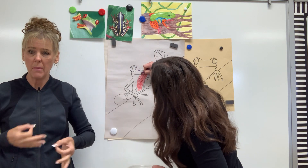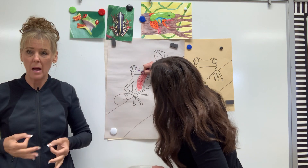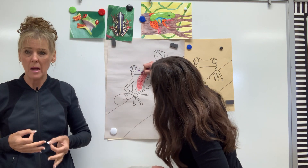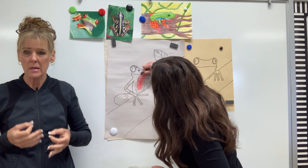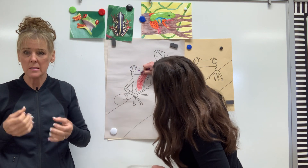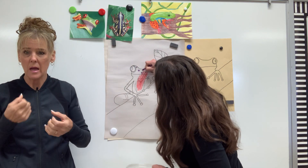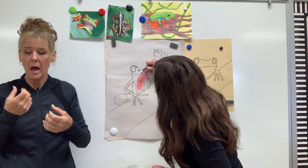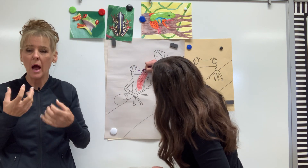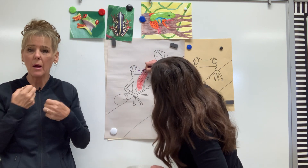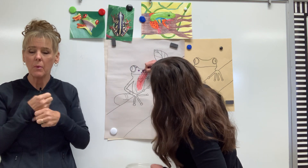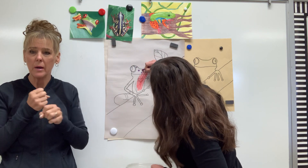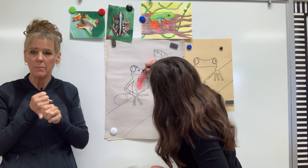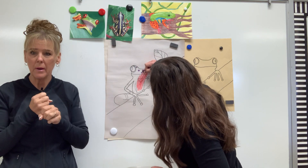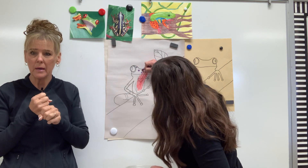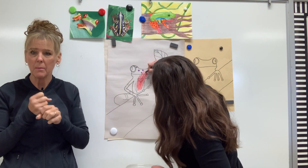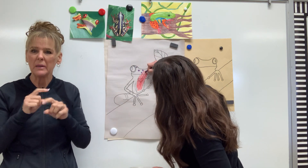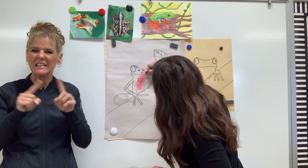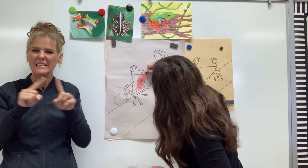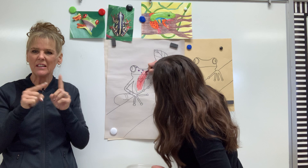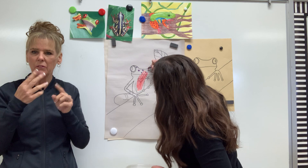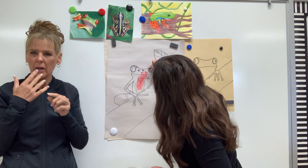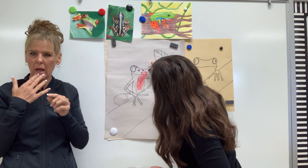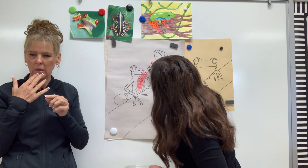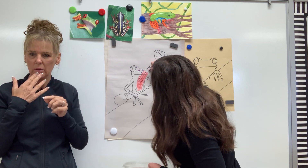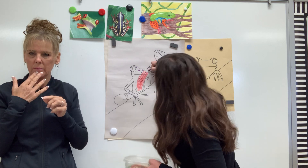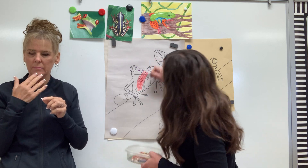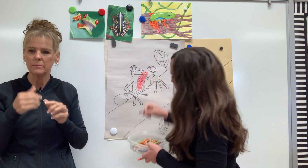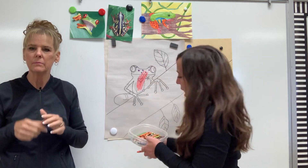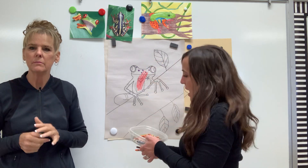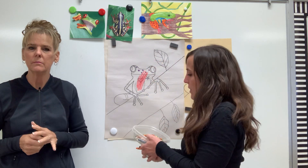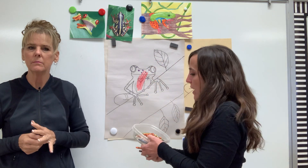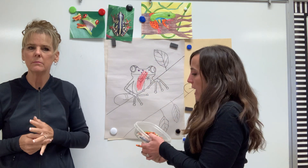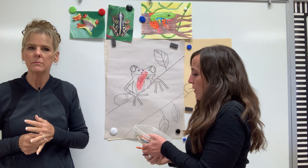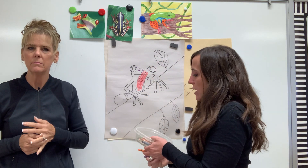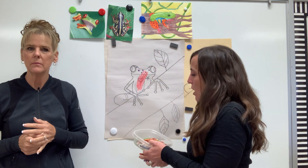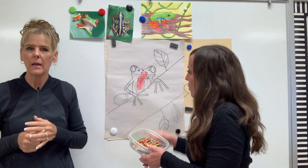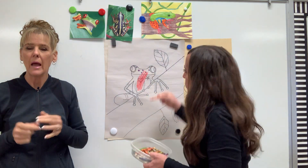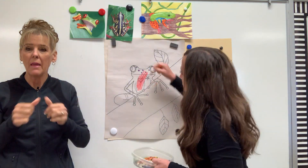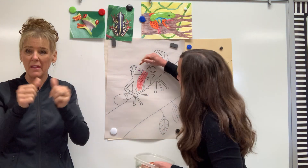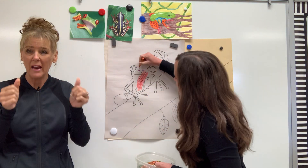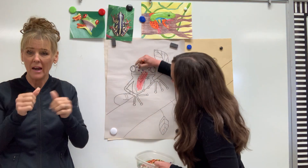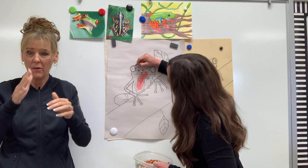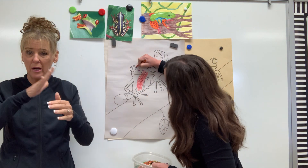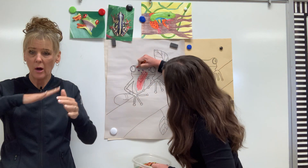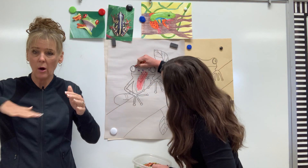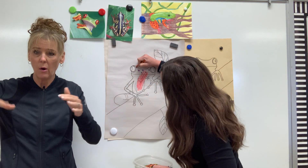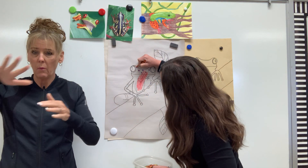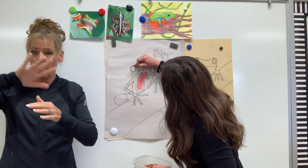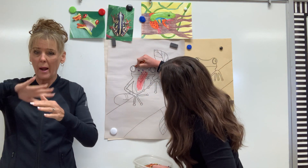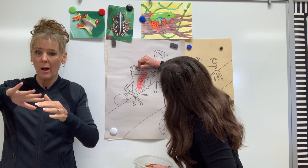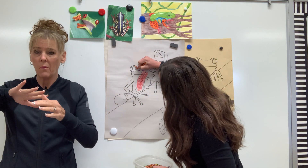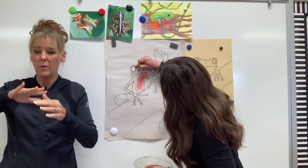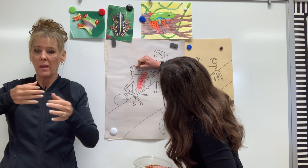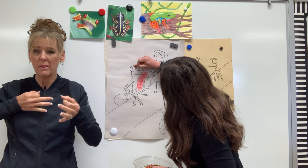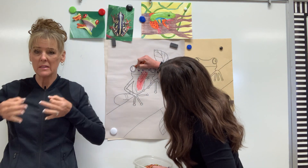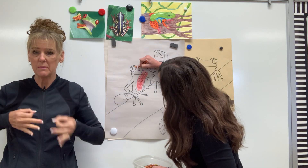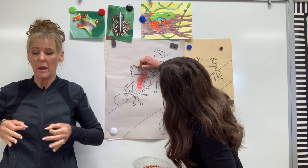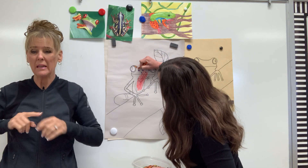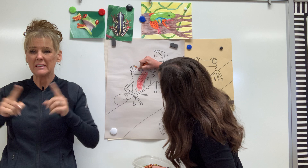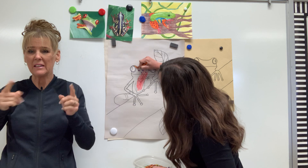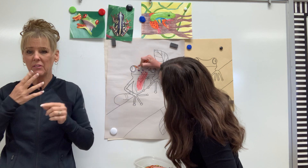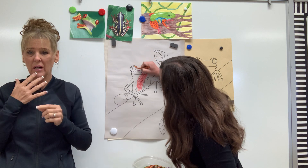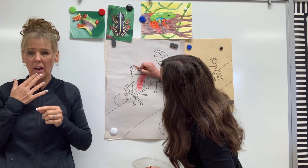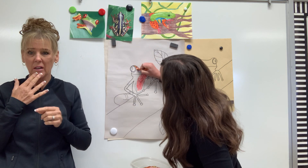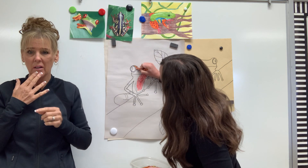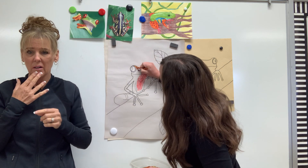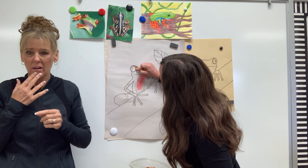wanna make my spots a different color and the area around my spots a different color. Because see